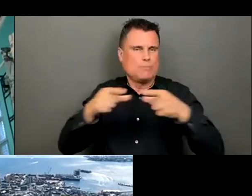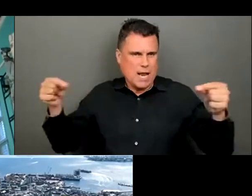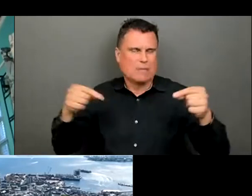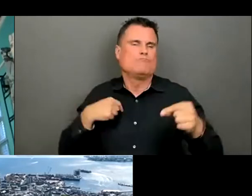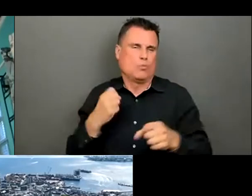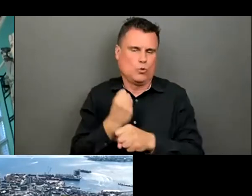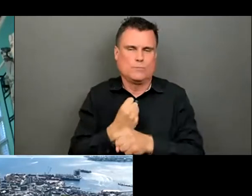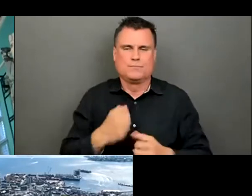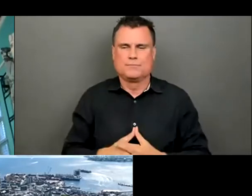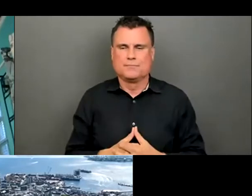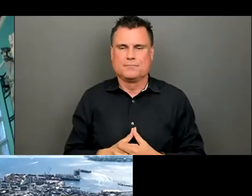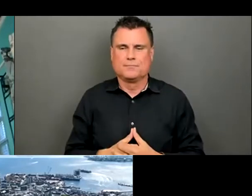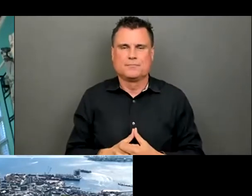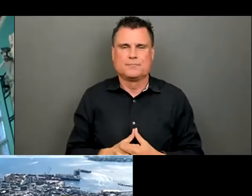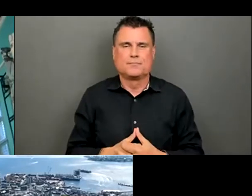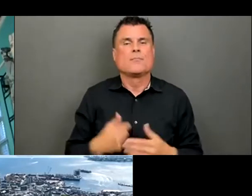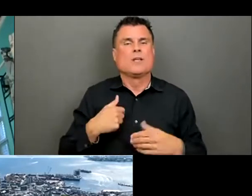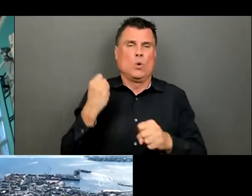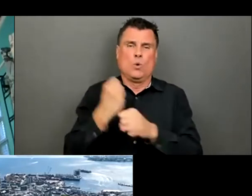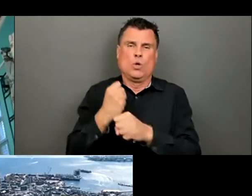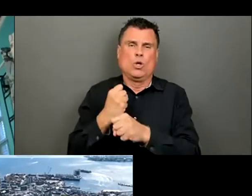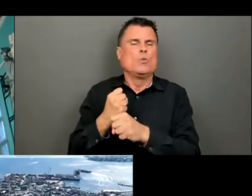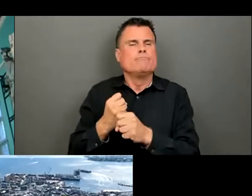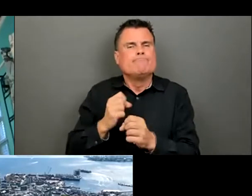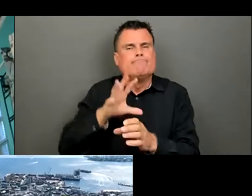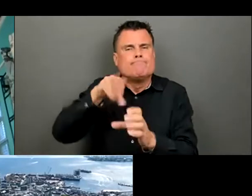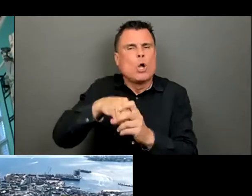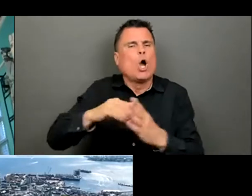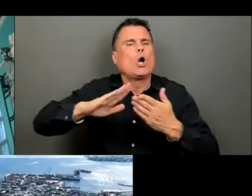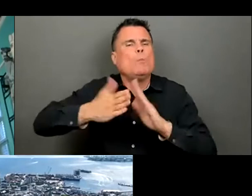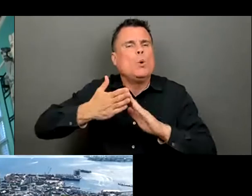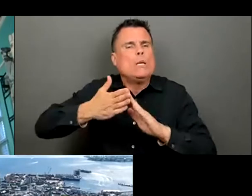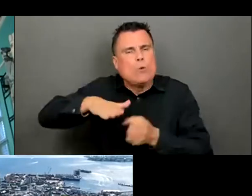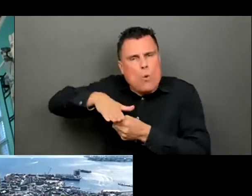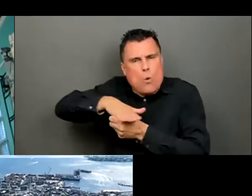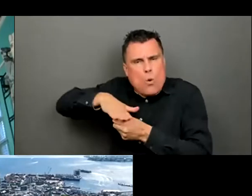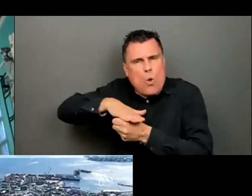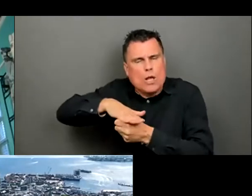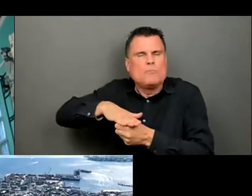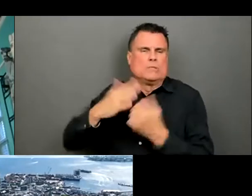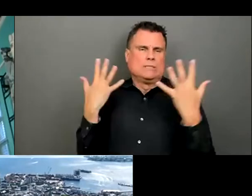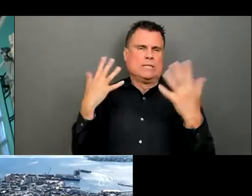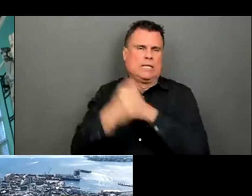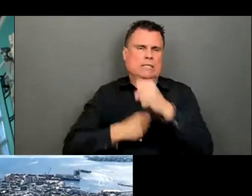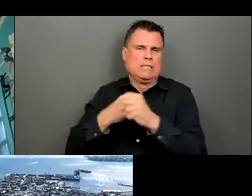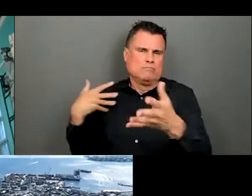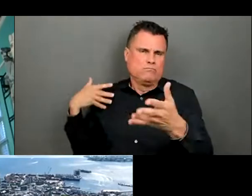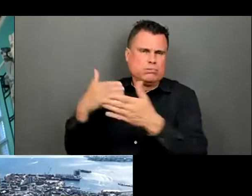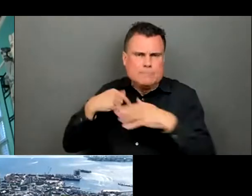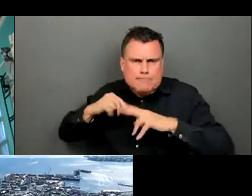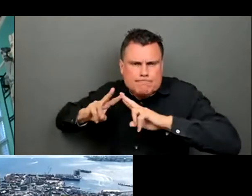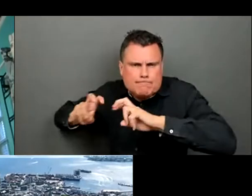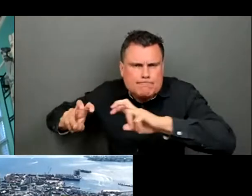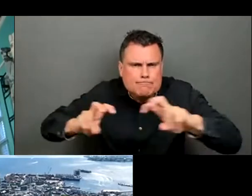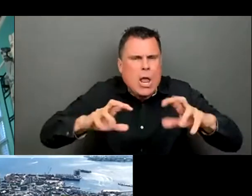local municipalities for around 10 years, studying how they could be more resilient. One of